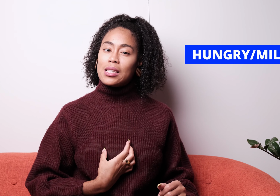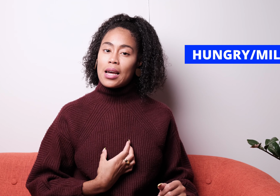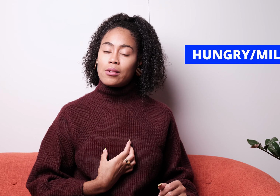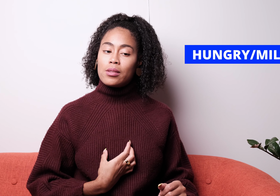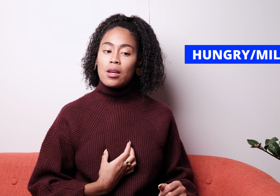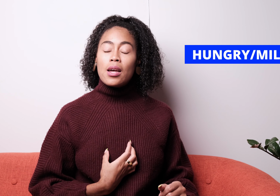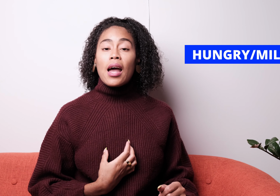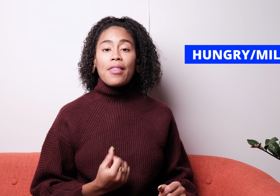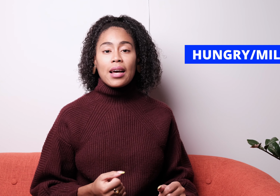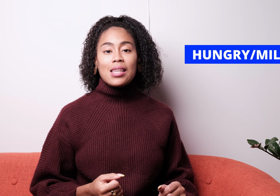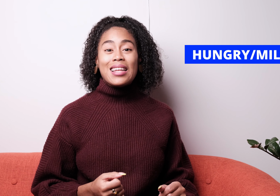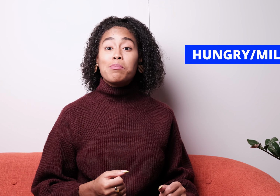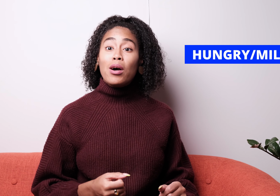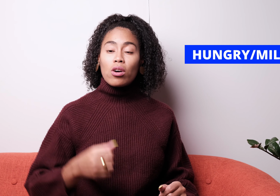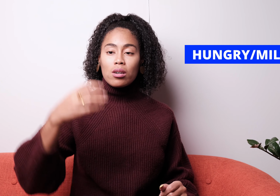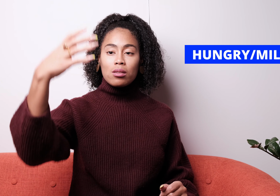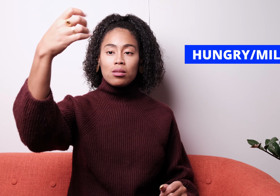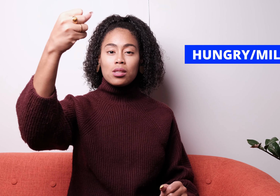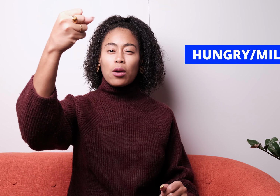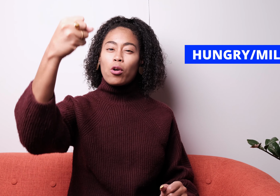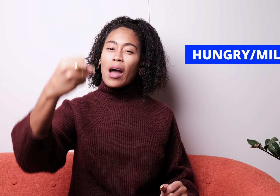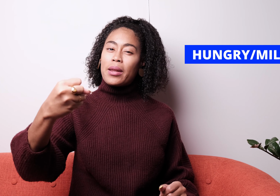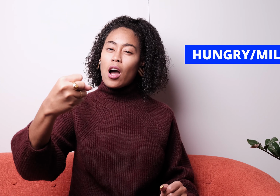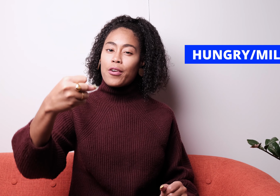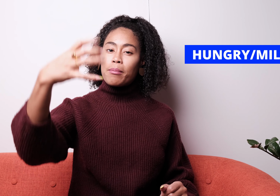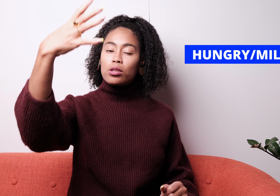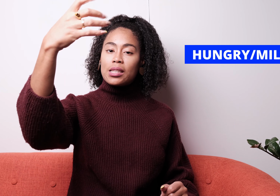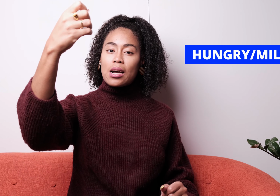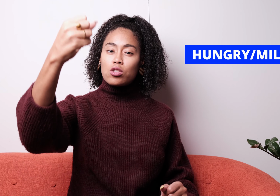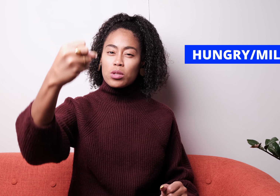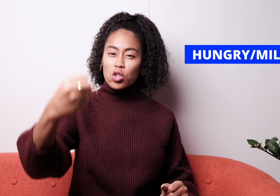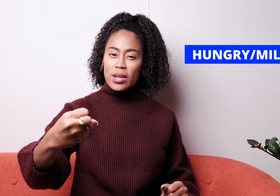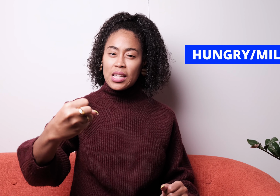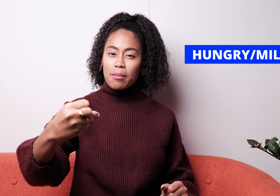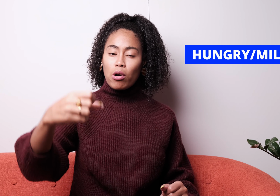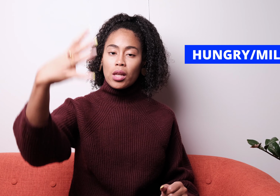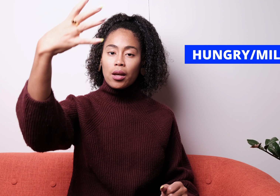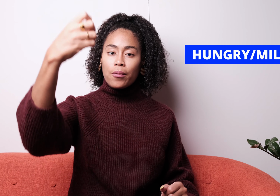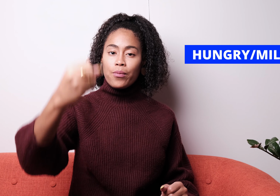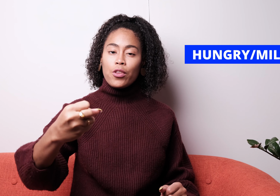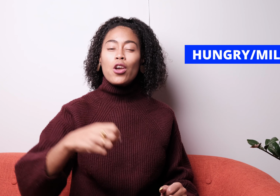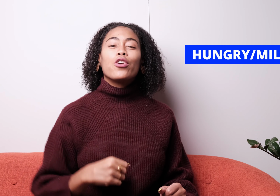down. And the next sign is milk. It's like we're grabbing the udder and pulling down. So we're squeezing and pulling. You